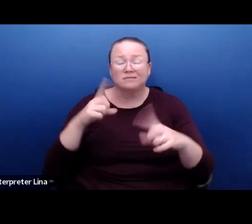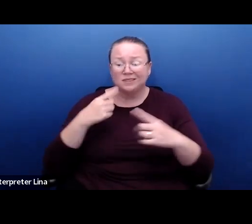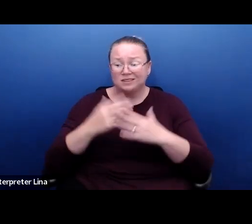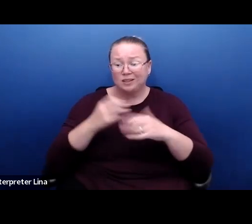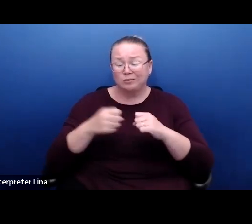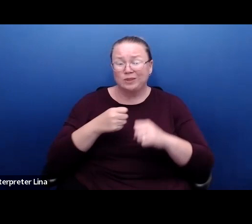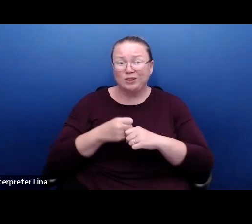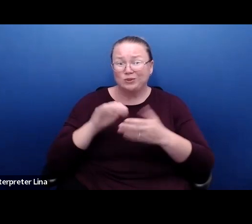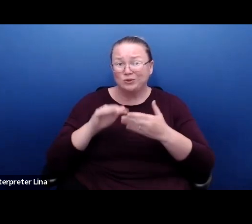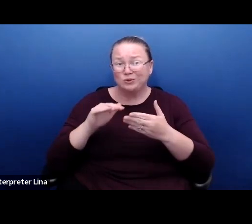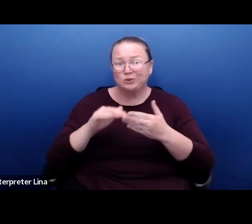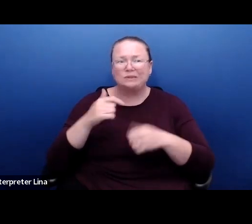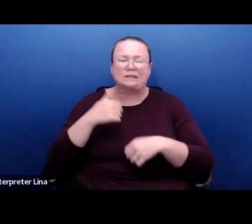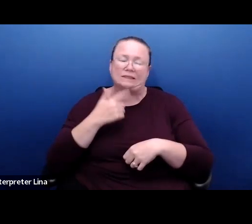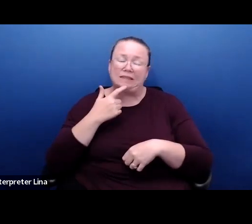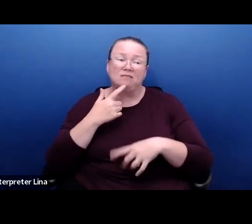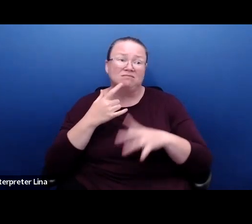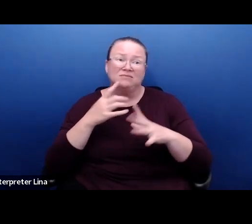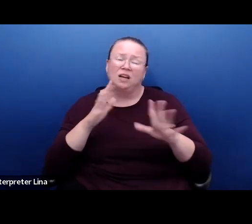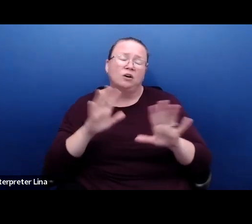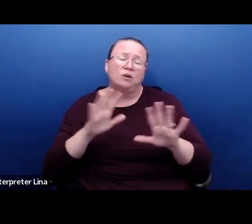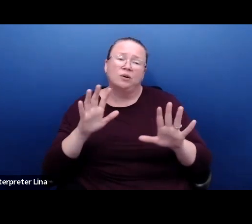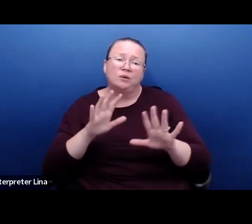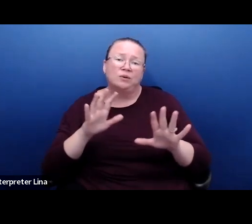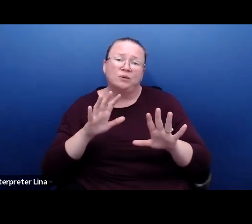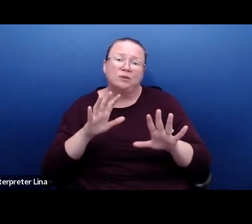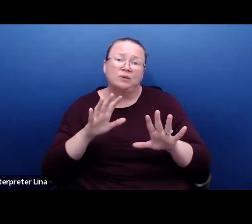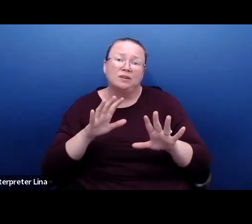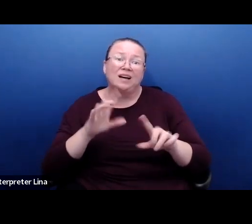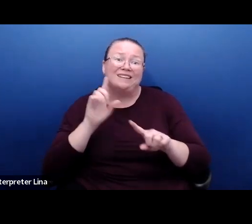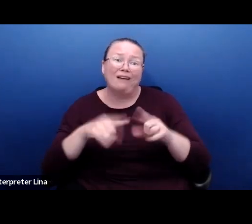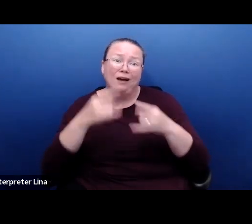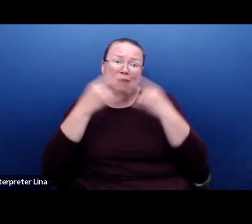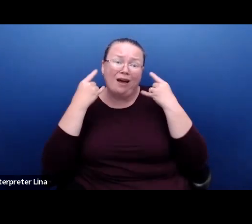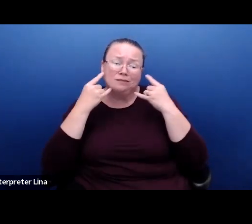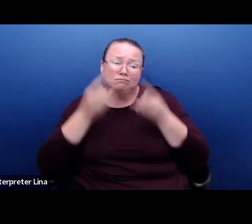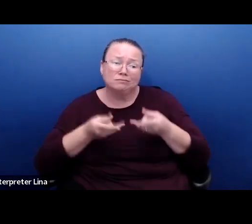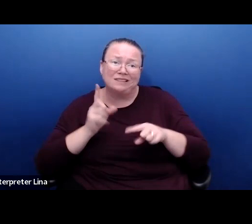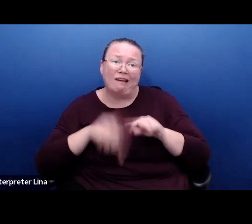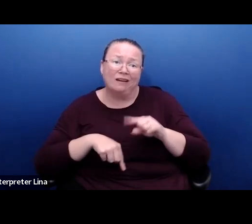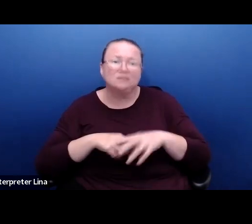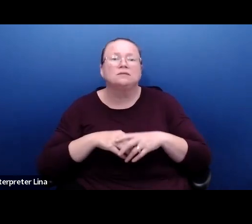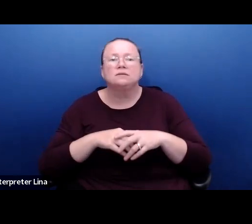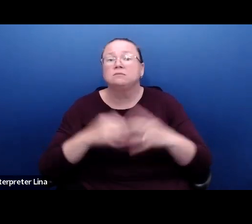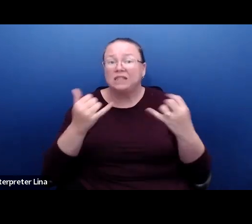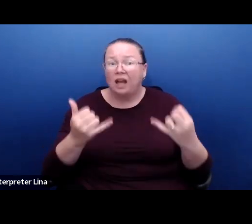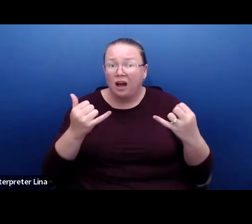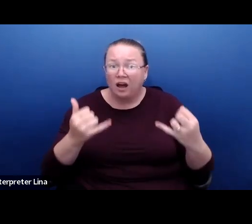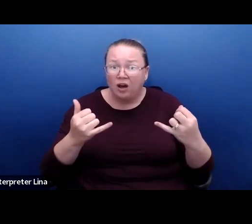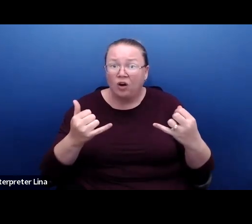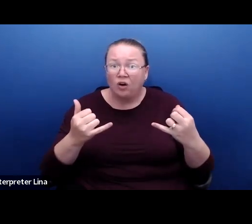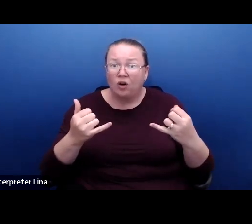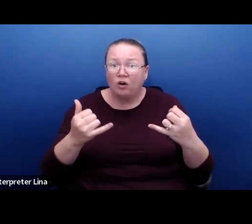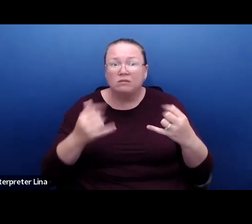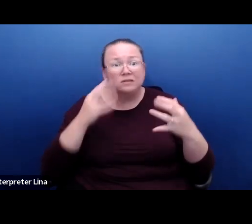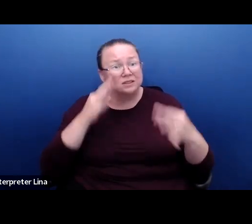some excuses because we were told you can't wear it, you have to wear your mask at all times. But now you have to